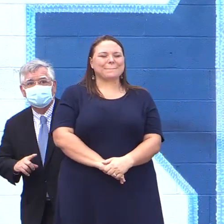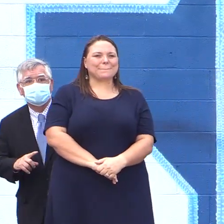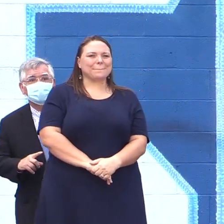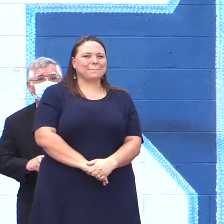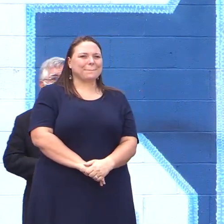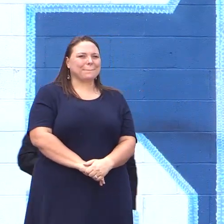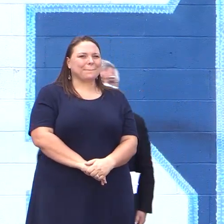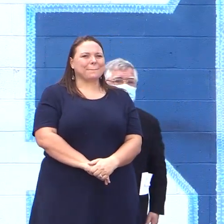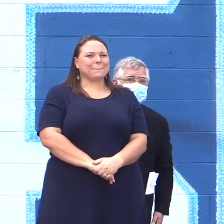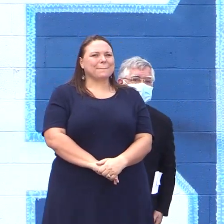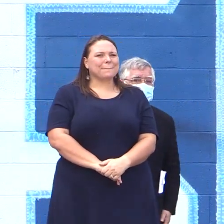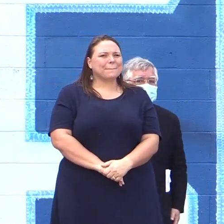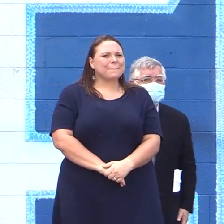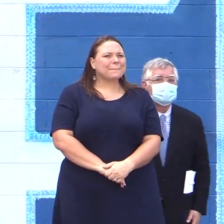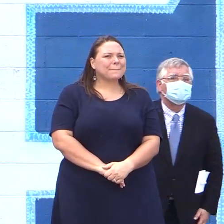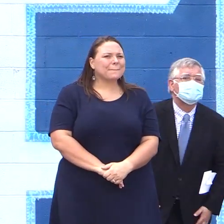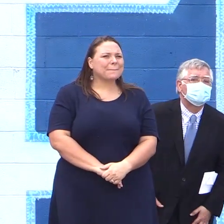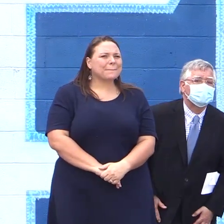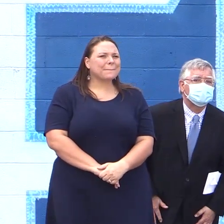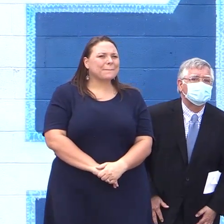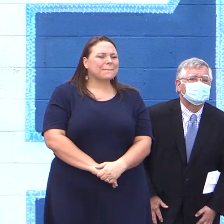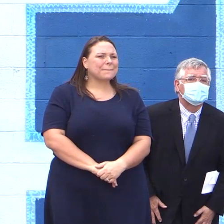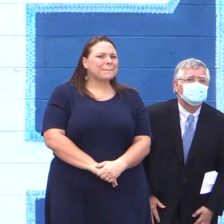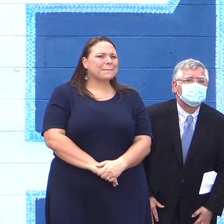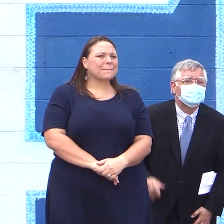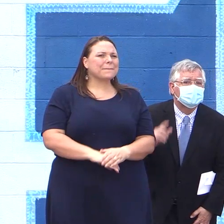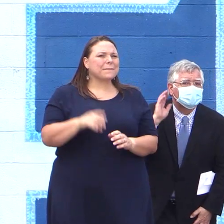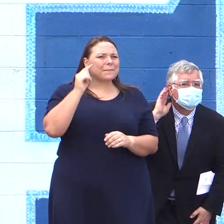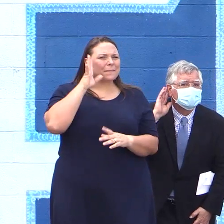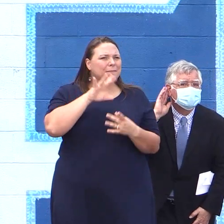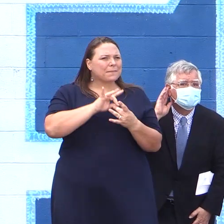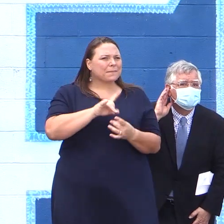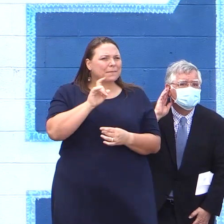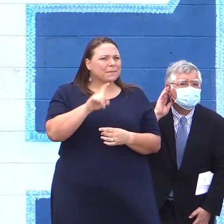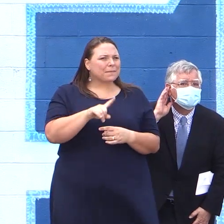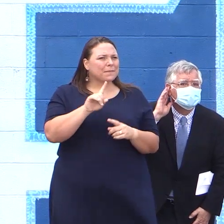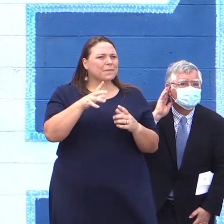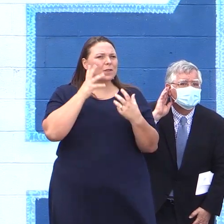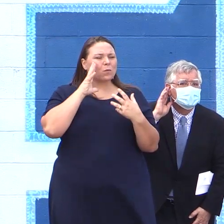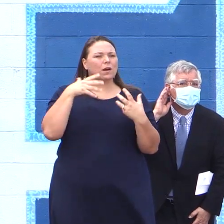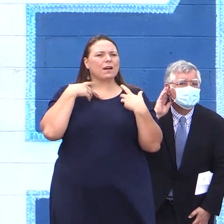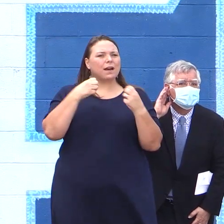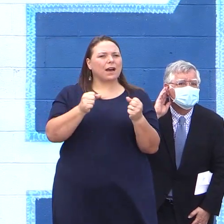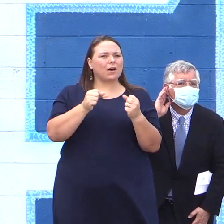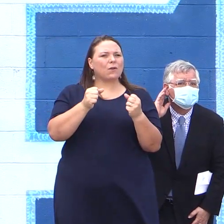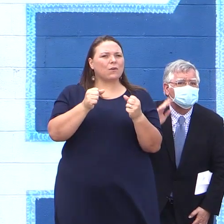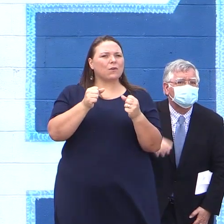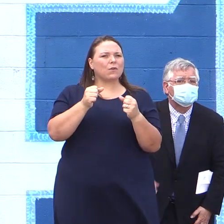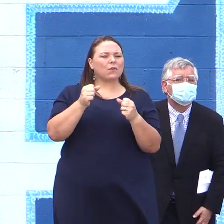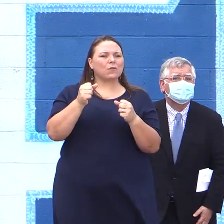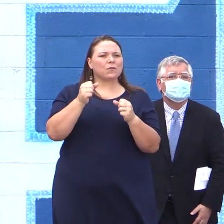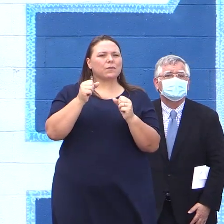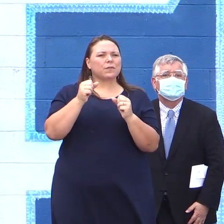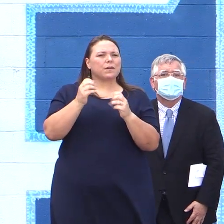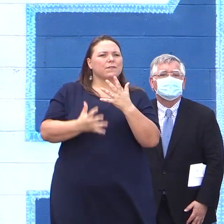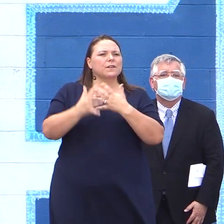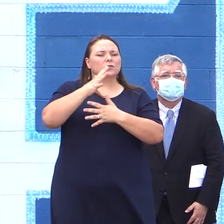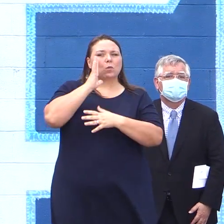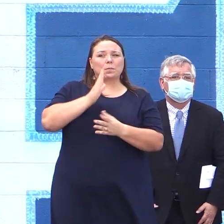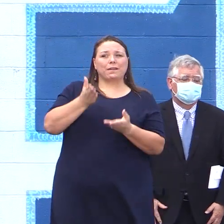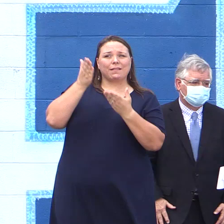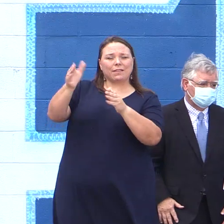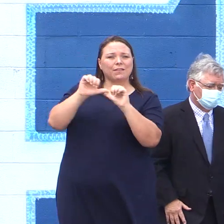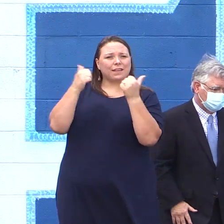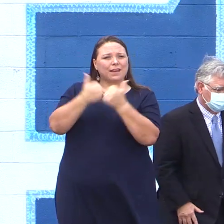Alexandria Adams, News 4. I was wondering, this is a Titans-related question, will Metro health officials be at any of these games to ensure that those fans